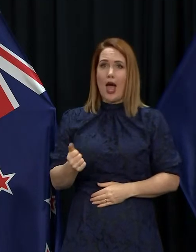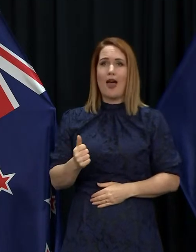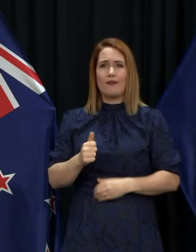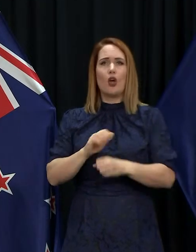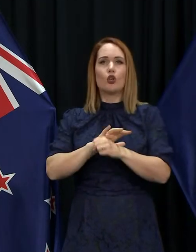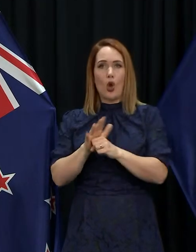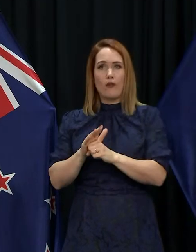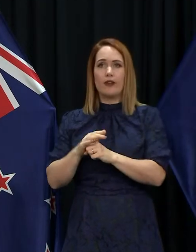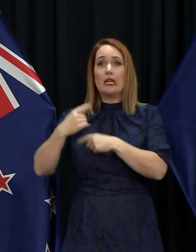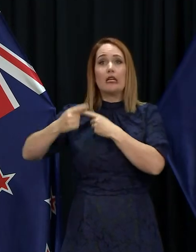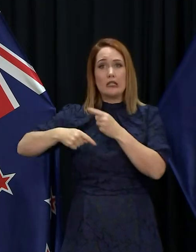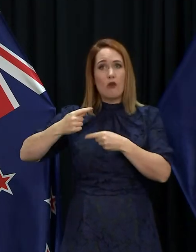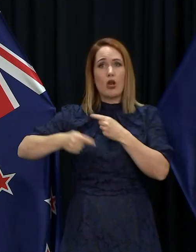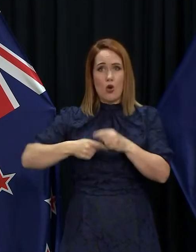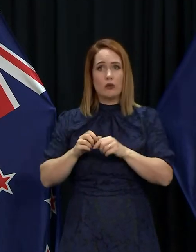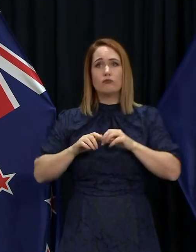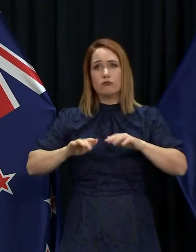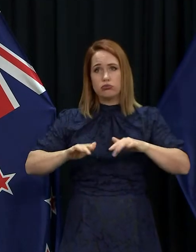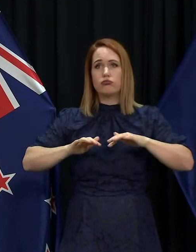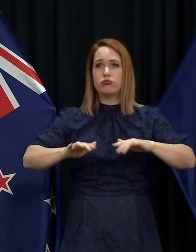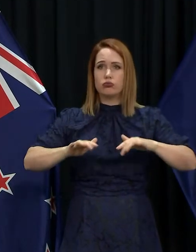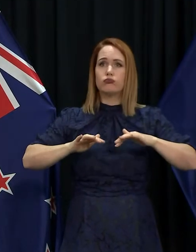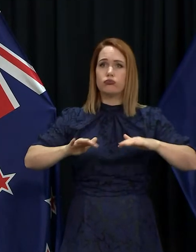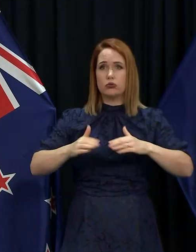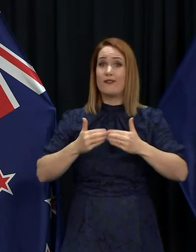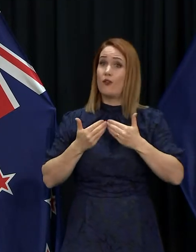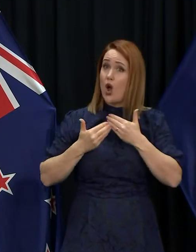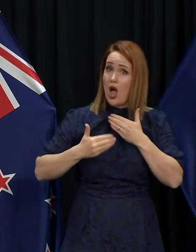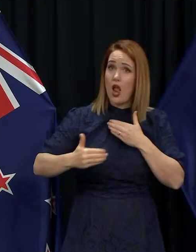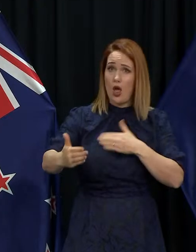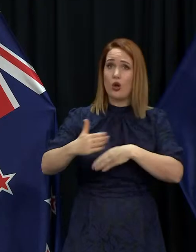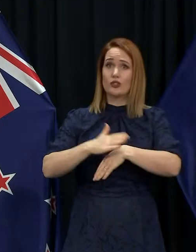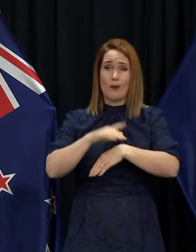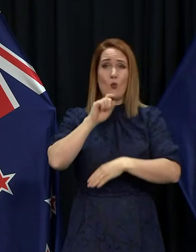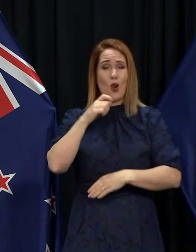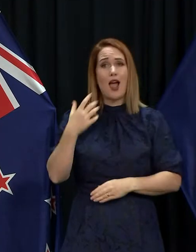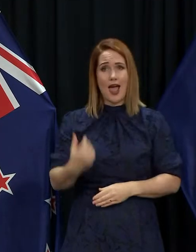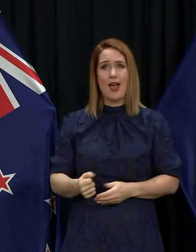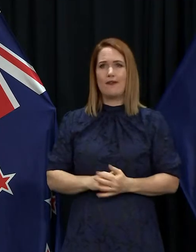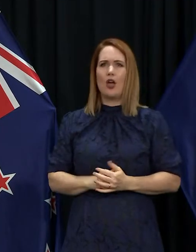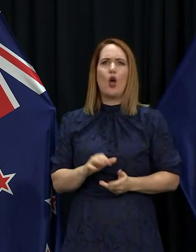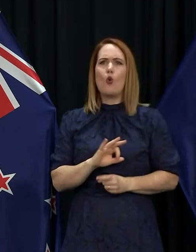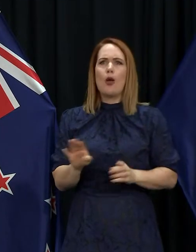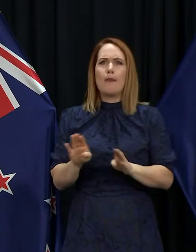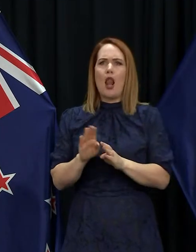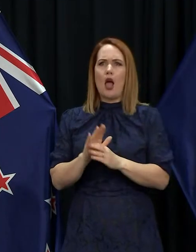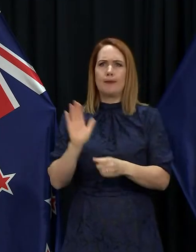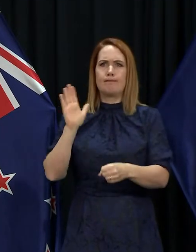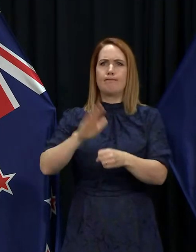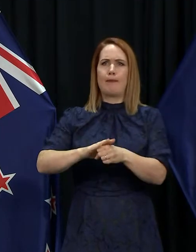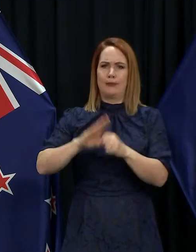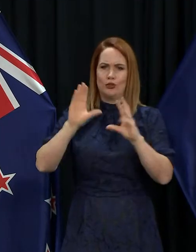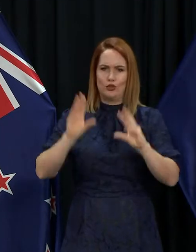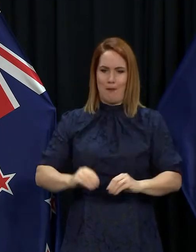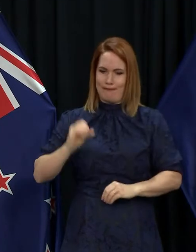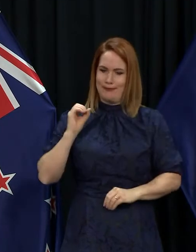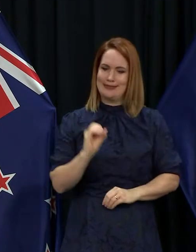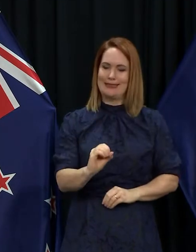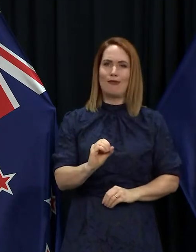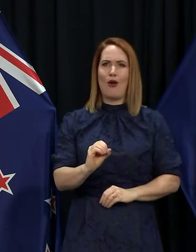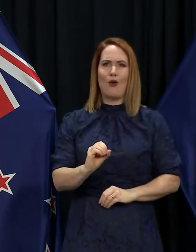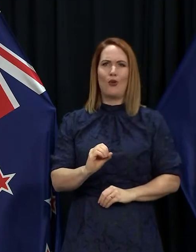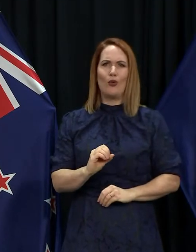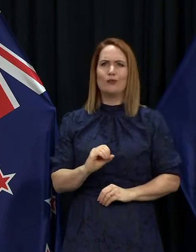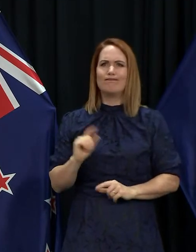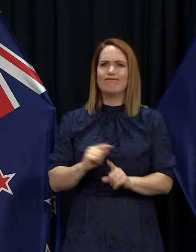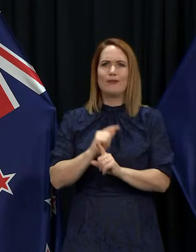level of COVID cases in our community for a prolonged period of time. It won't be like the elimination strategy where we get down to